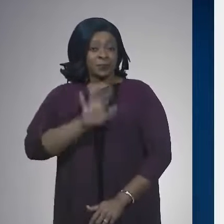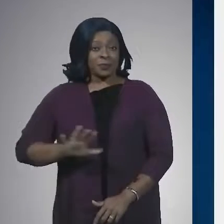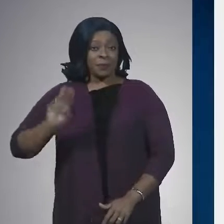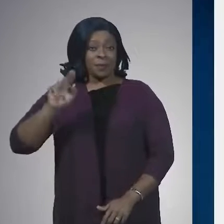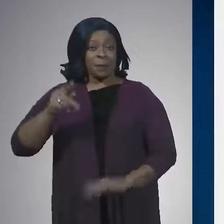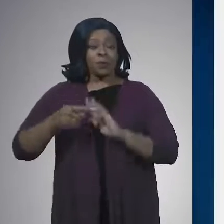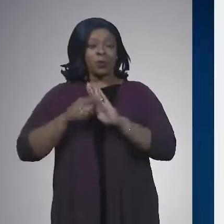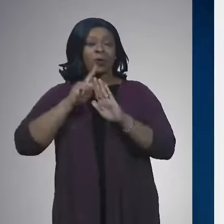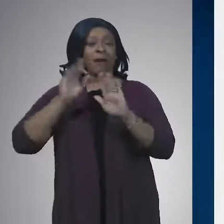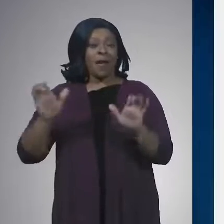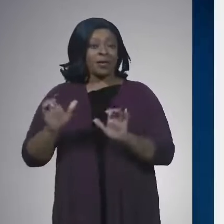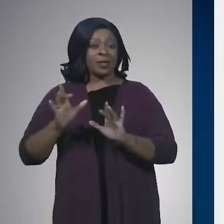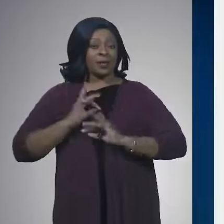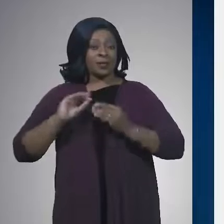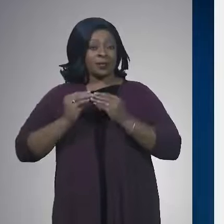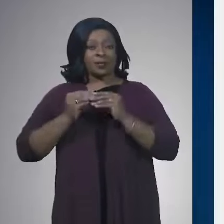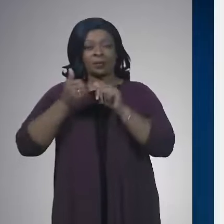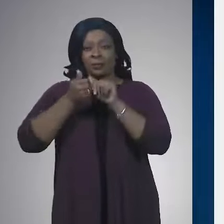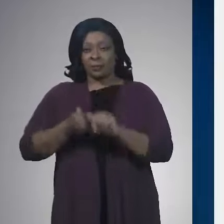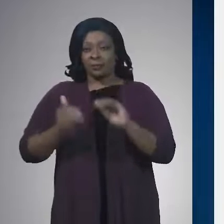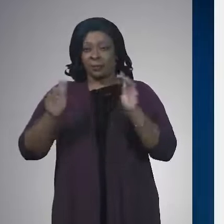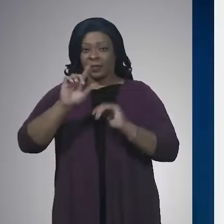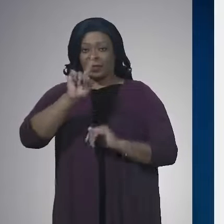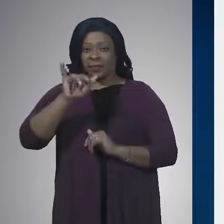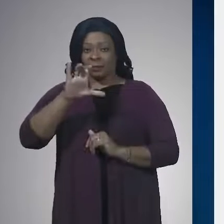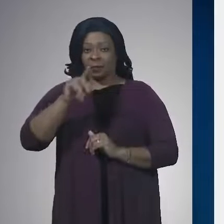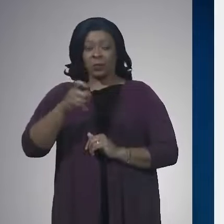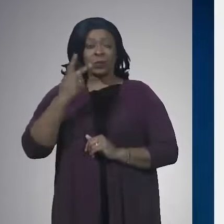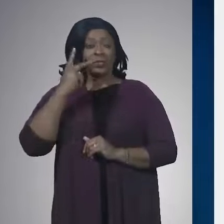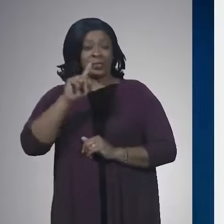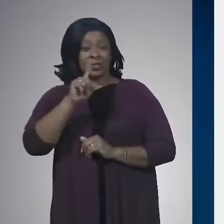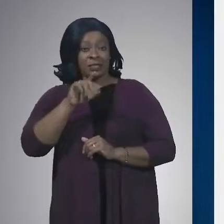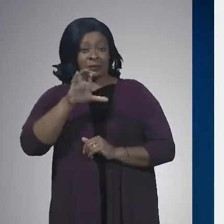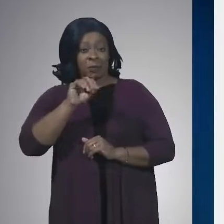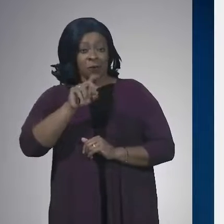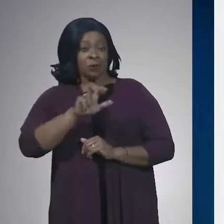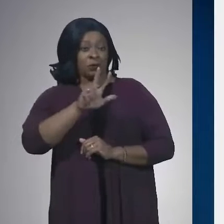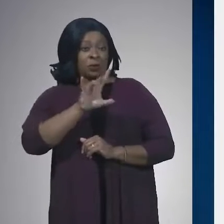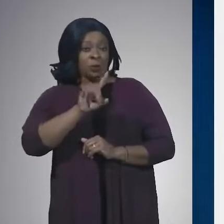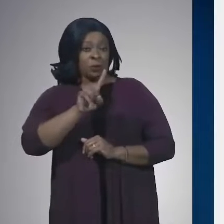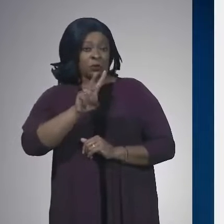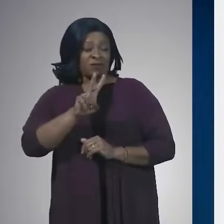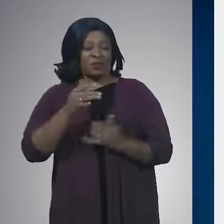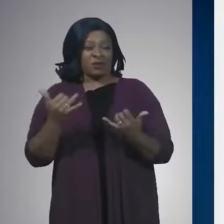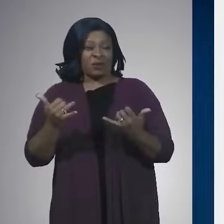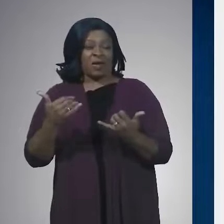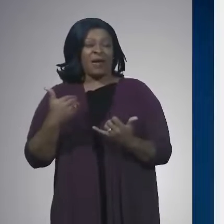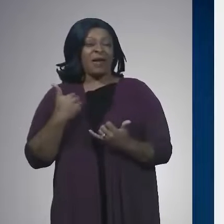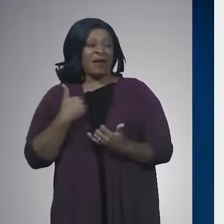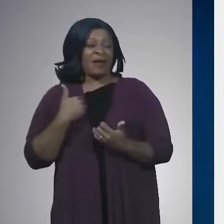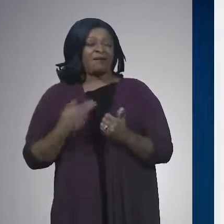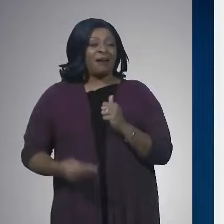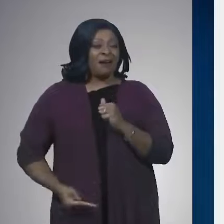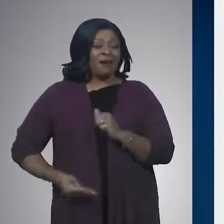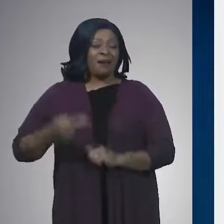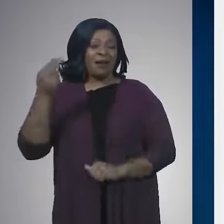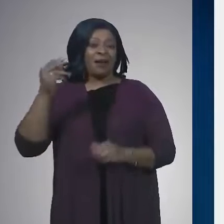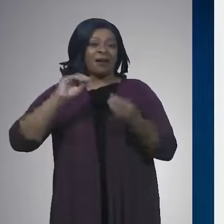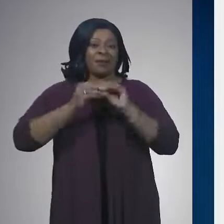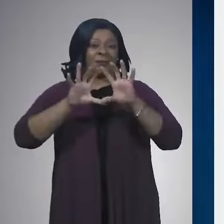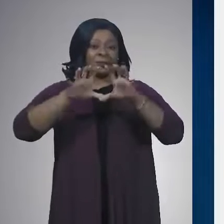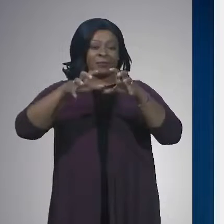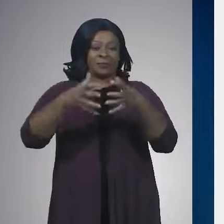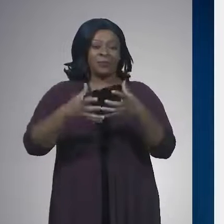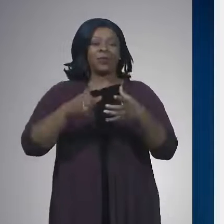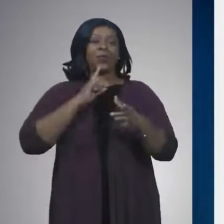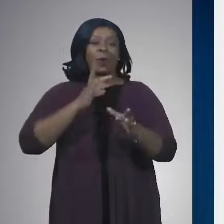all active cases by zip code. You see that zip codes 38135 currently has the highest concentration of